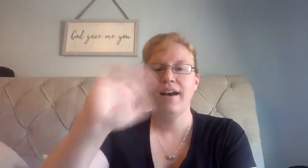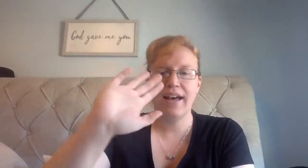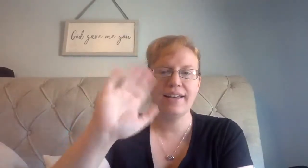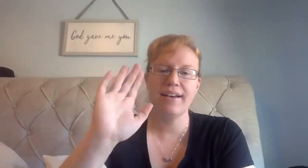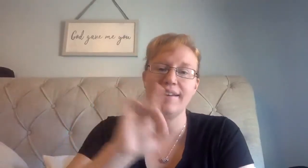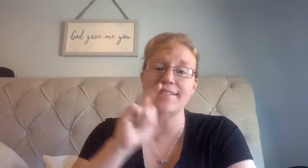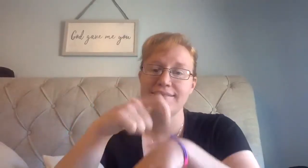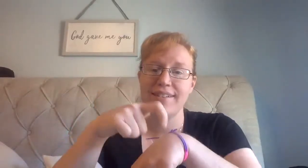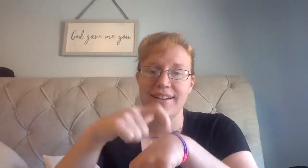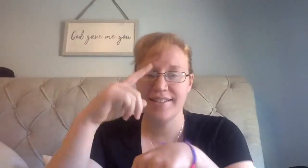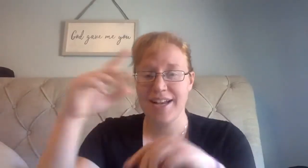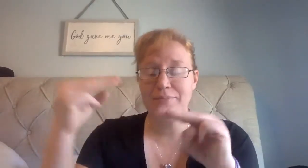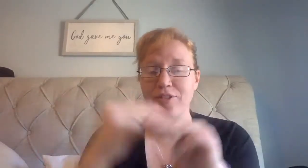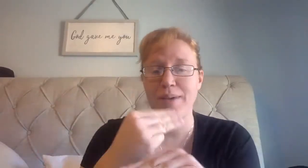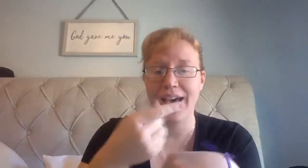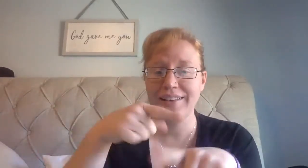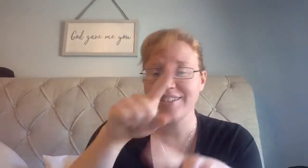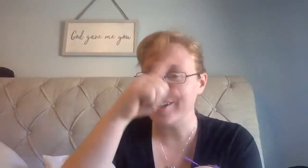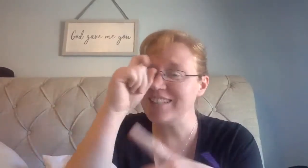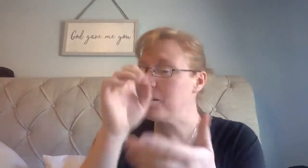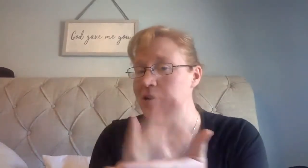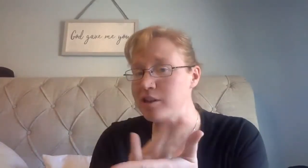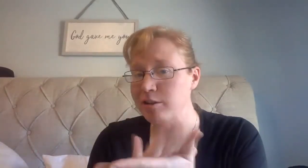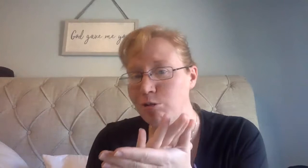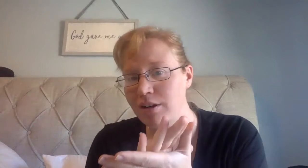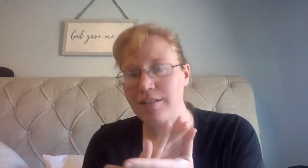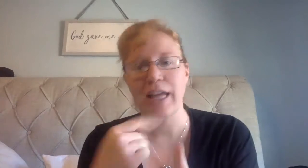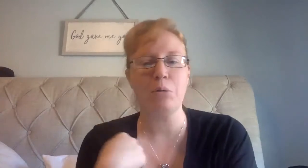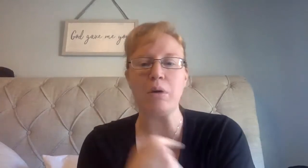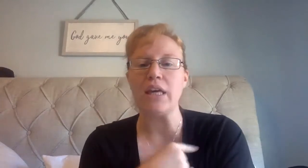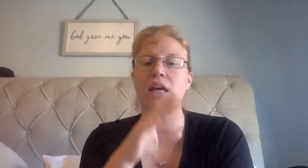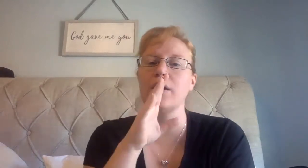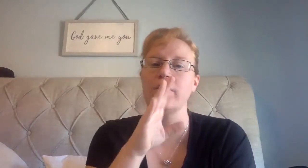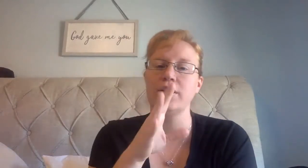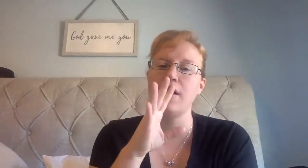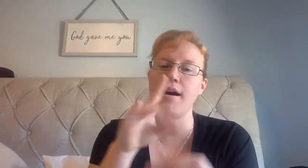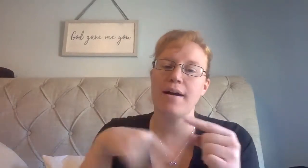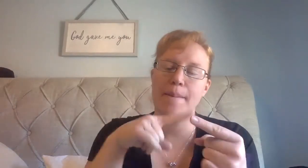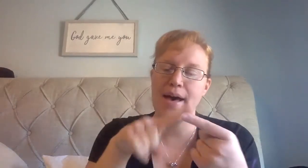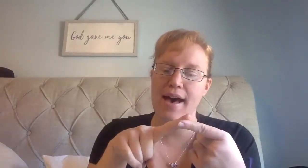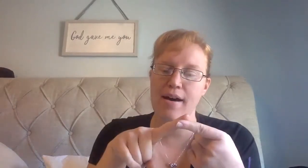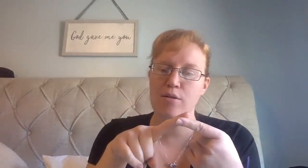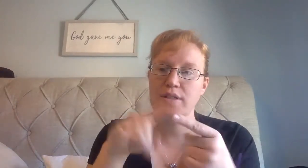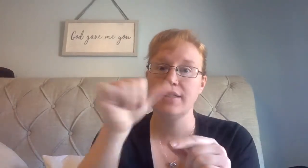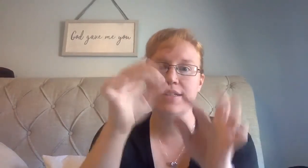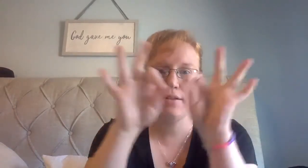Hi guys, it is time for math during summer school and we are going to talk about 10